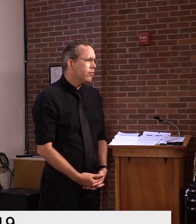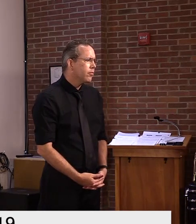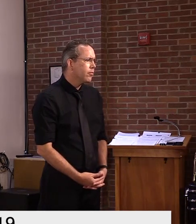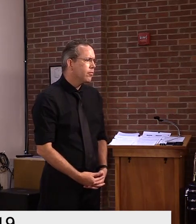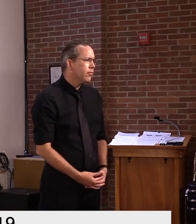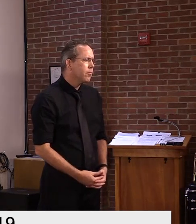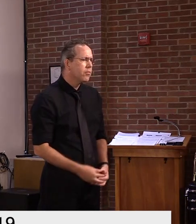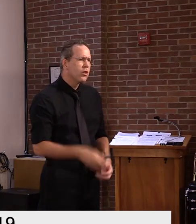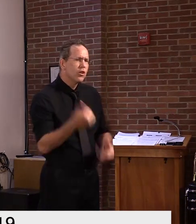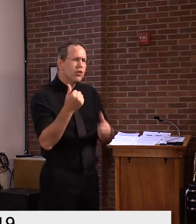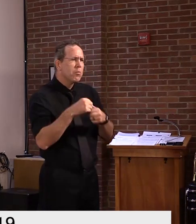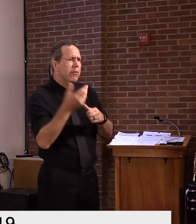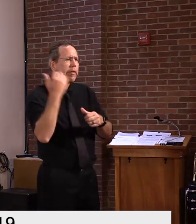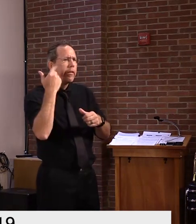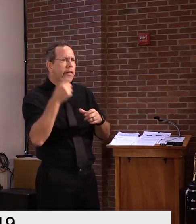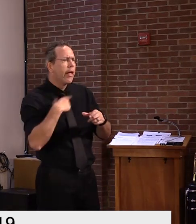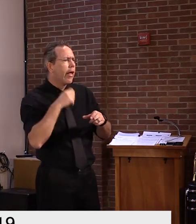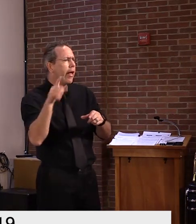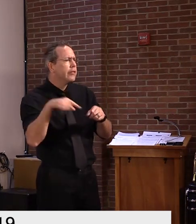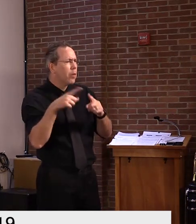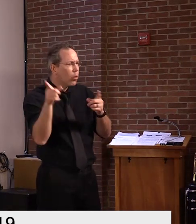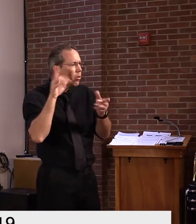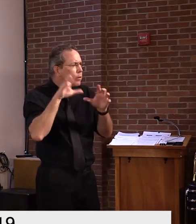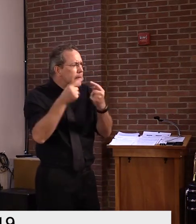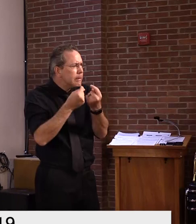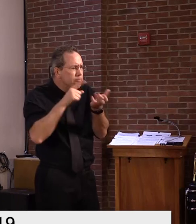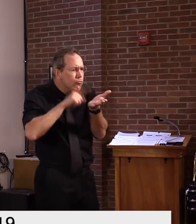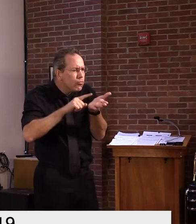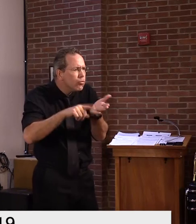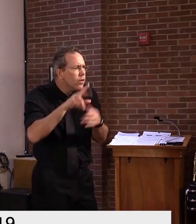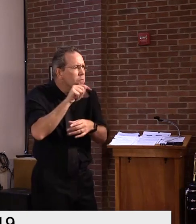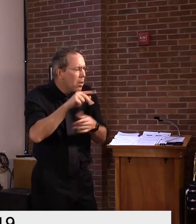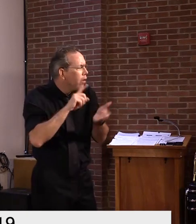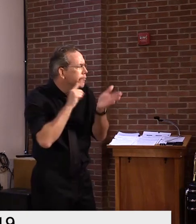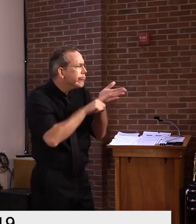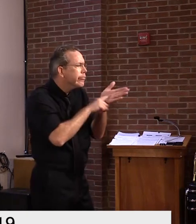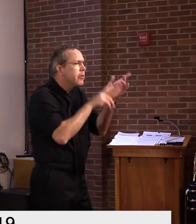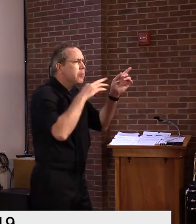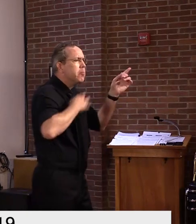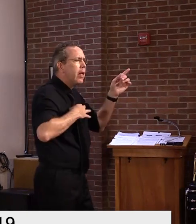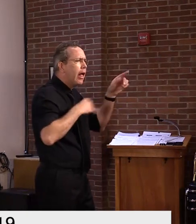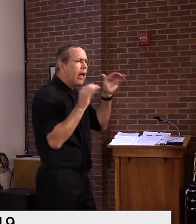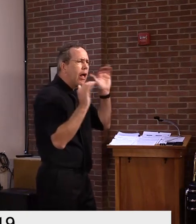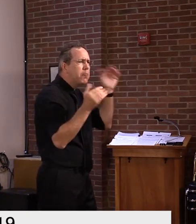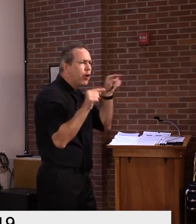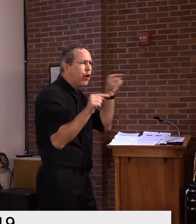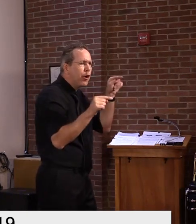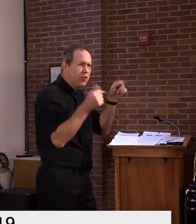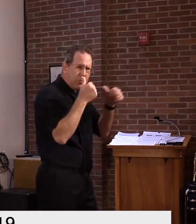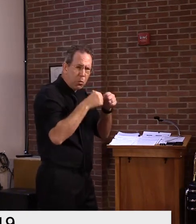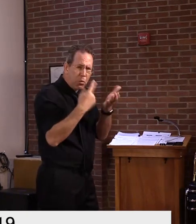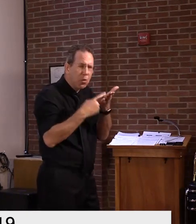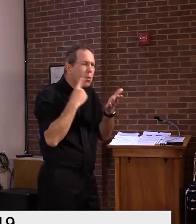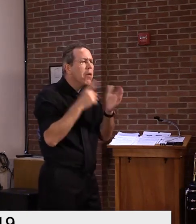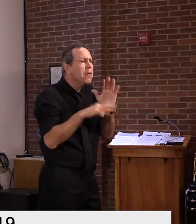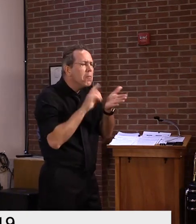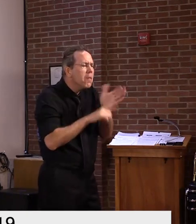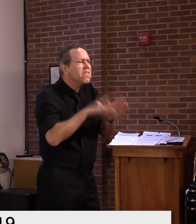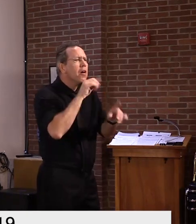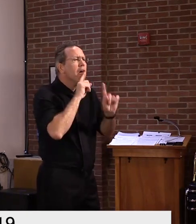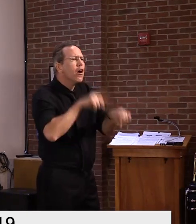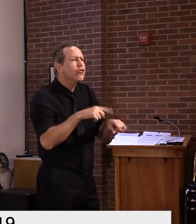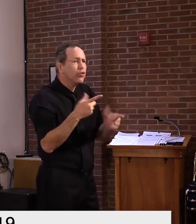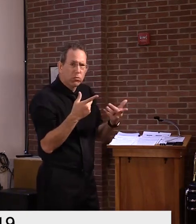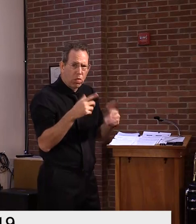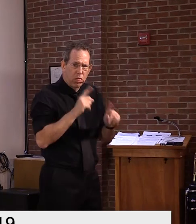that investigation find? Anything? Yeah, so far the investigation that's been announced has been